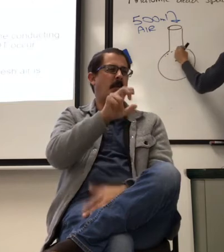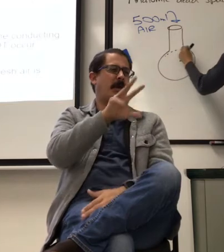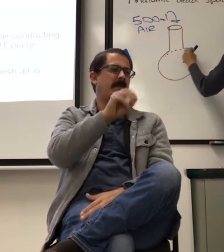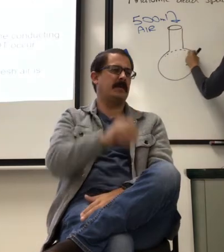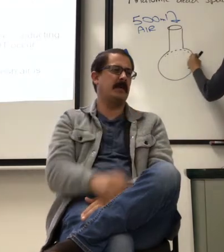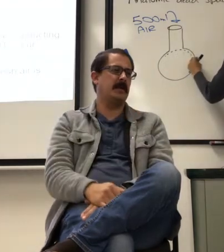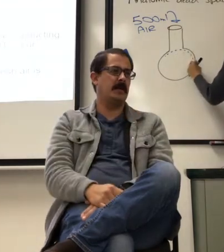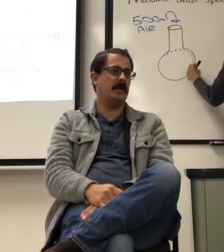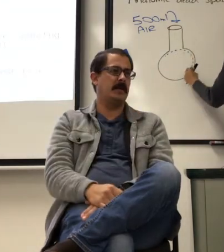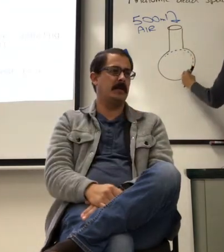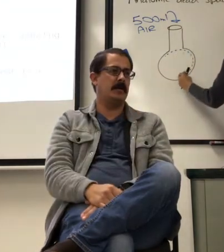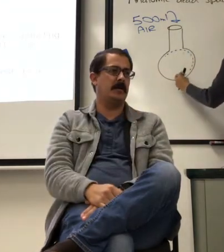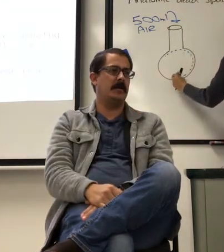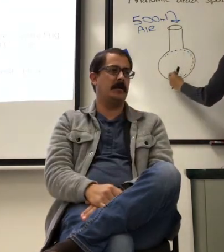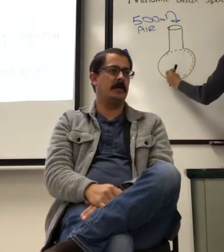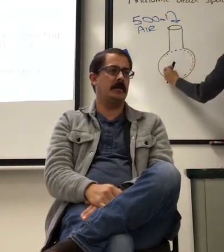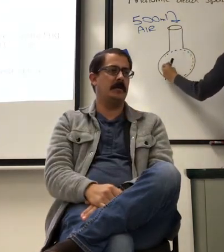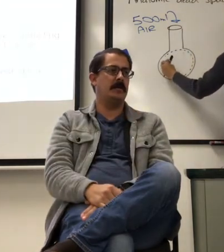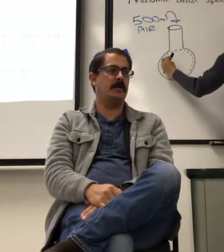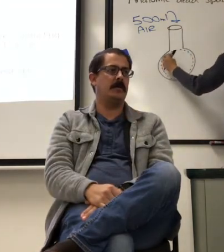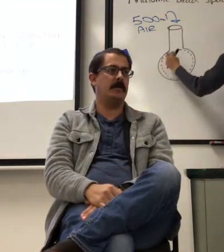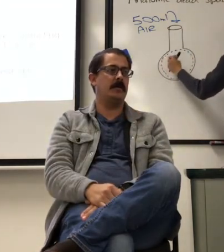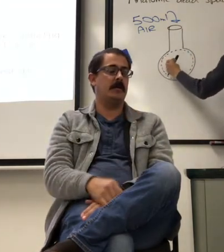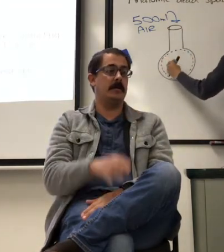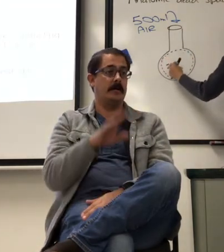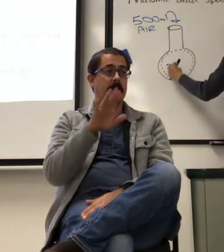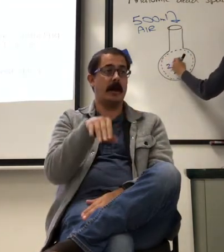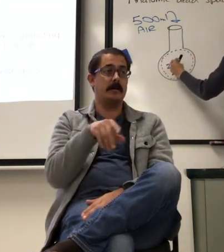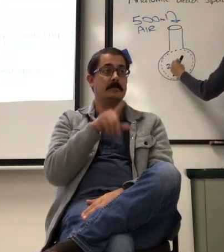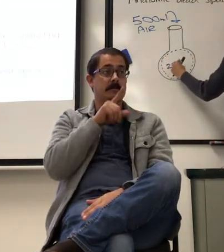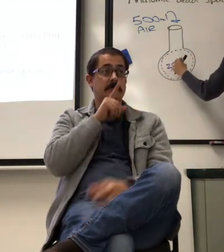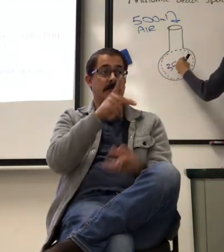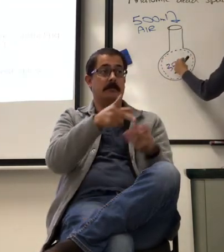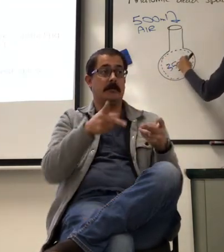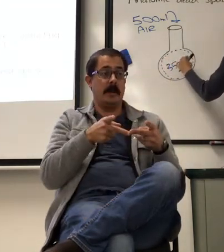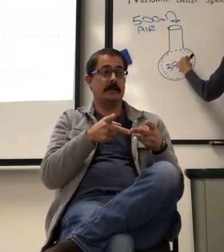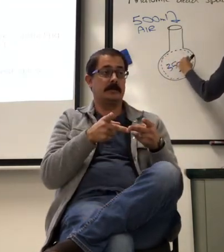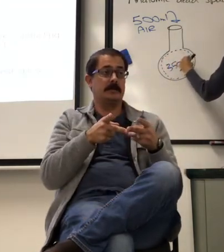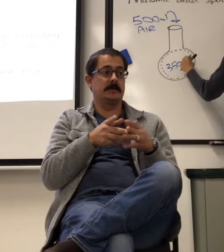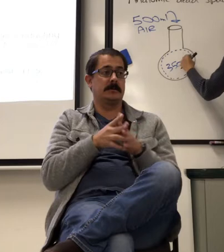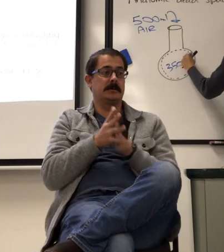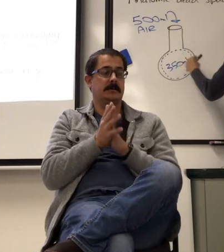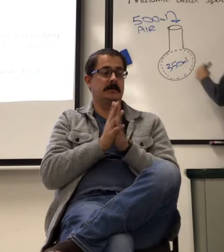And it reaches this space. This is the space.